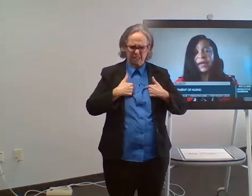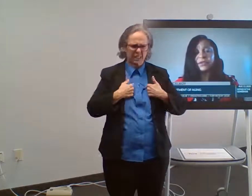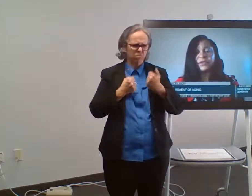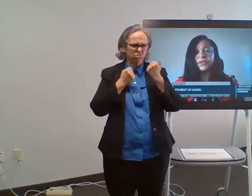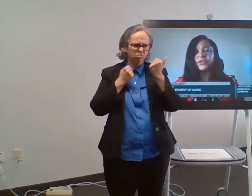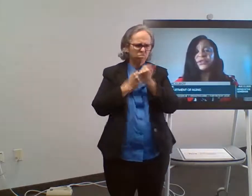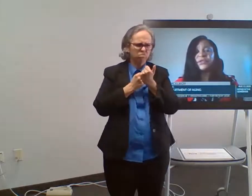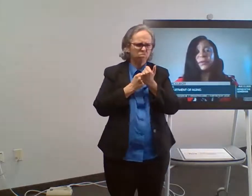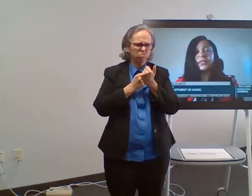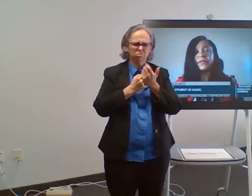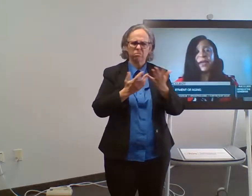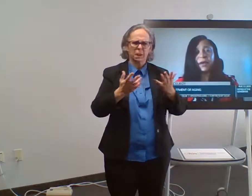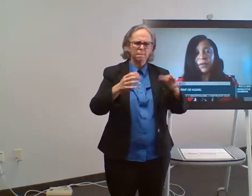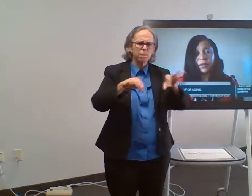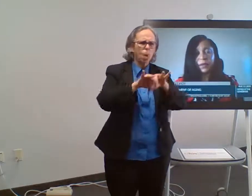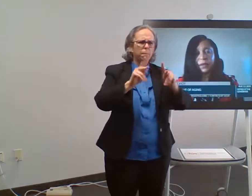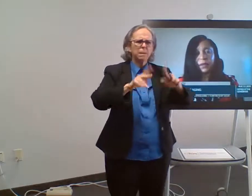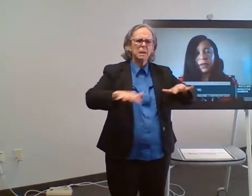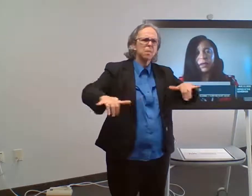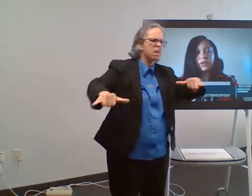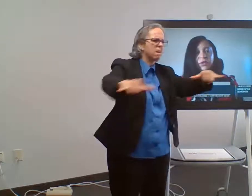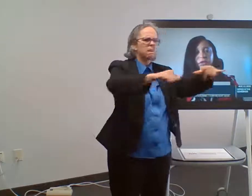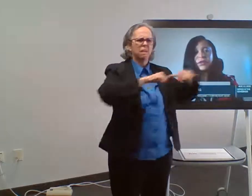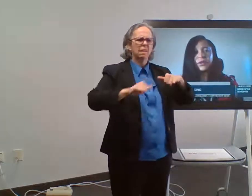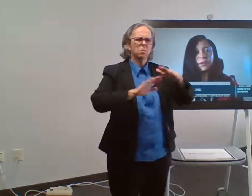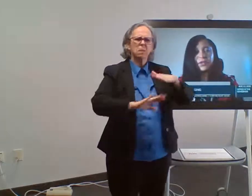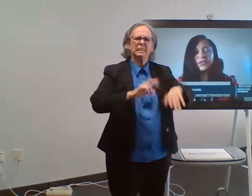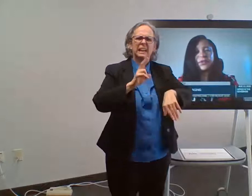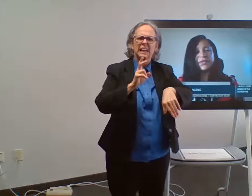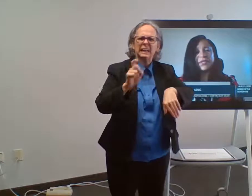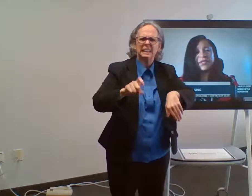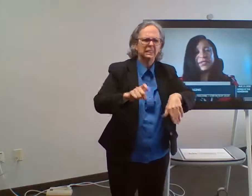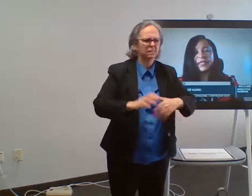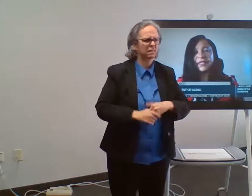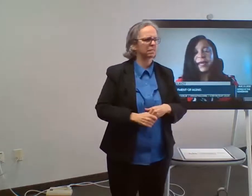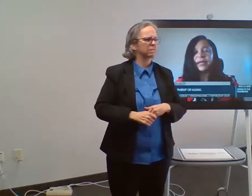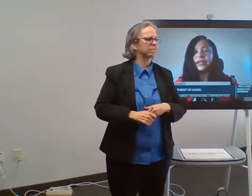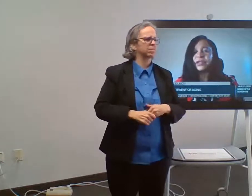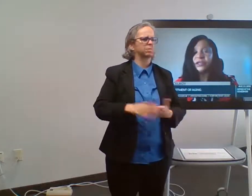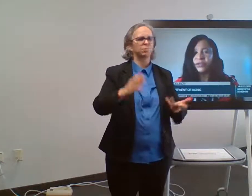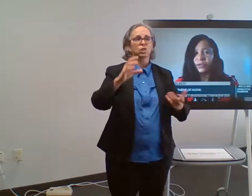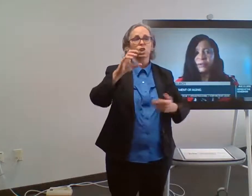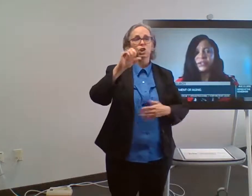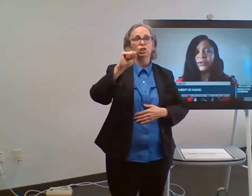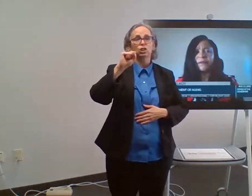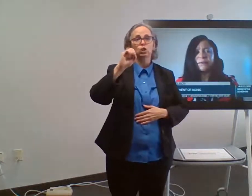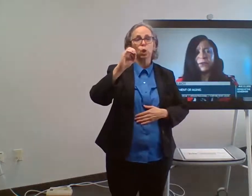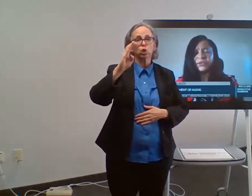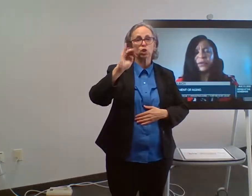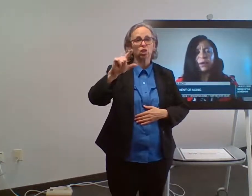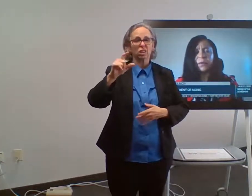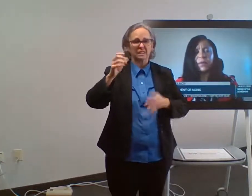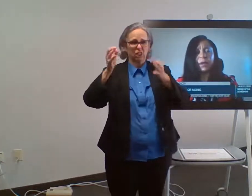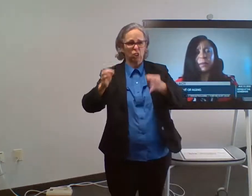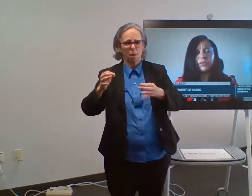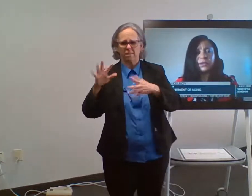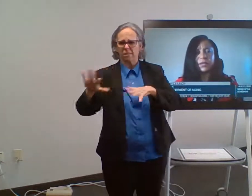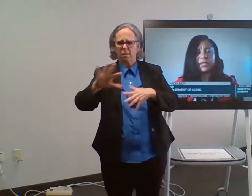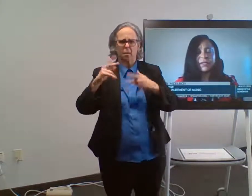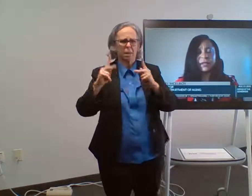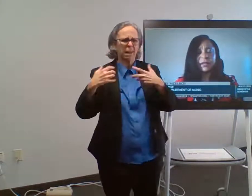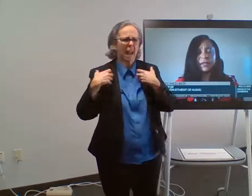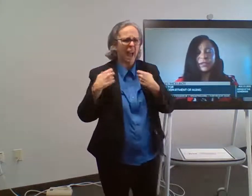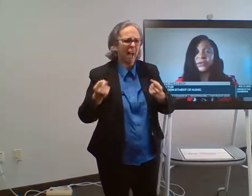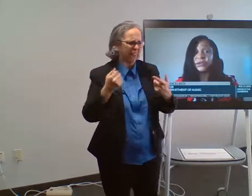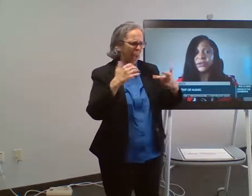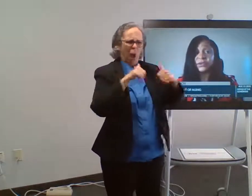the impacts of social determinants of health. Social determinants are those things that can contribute to our future health and